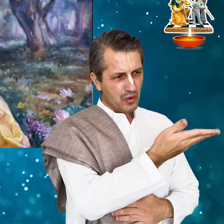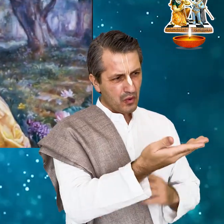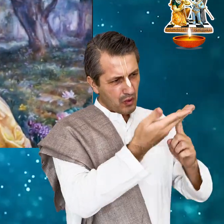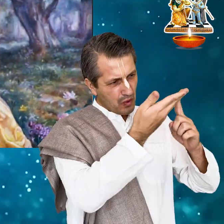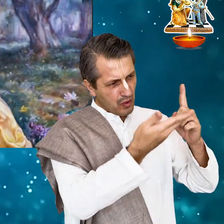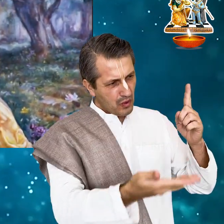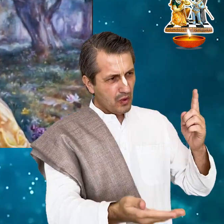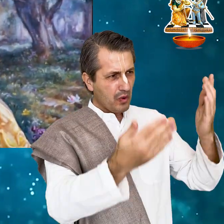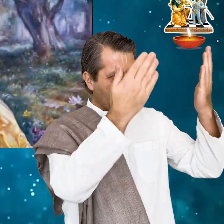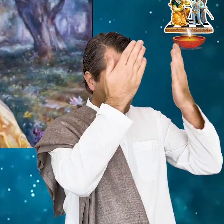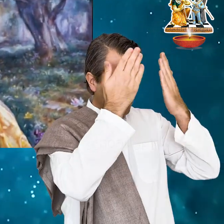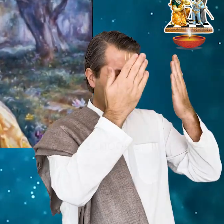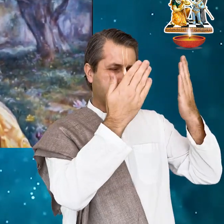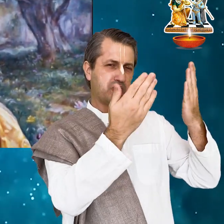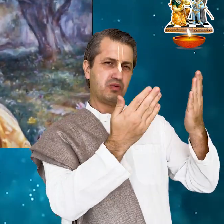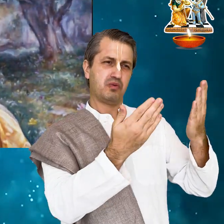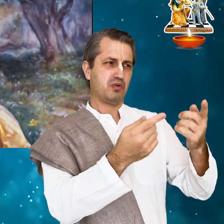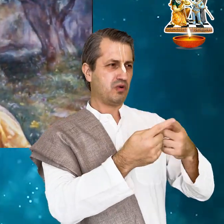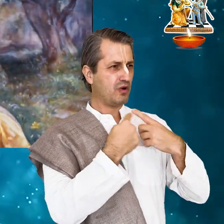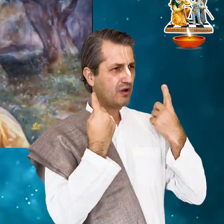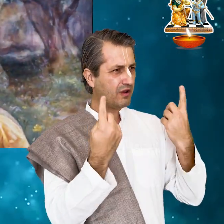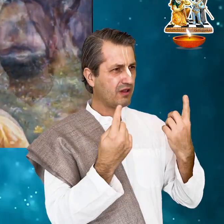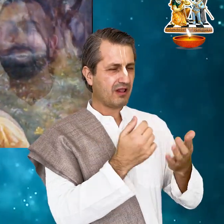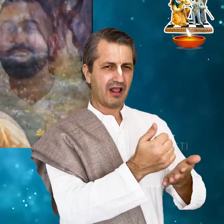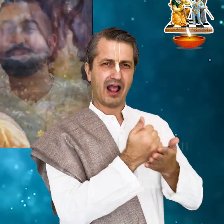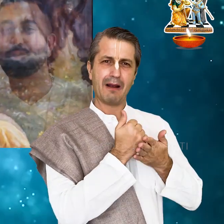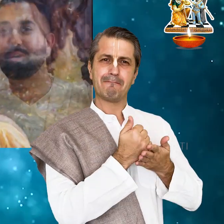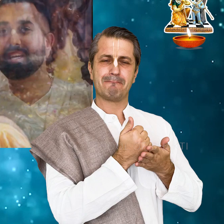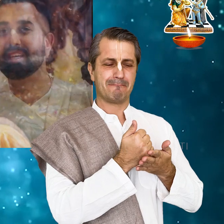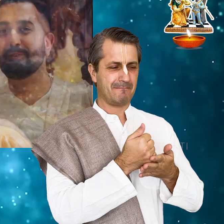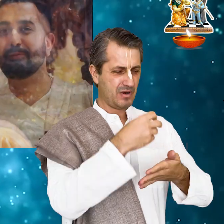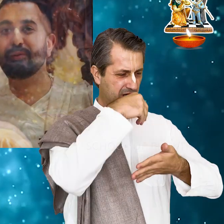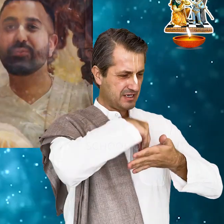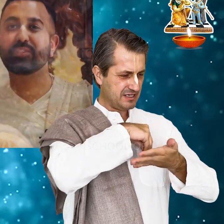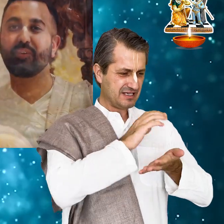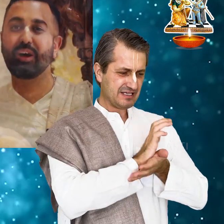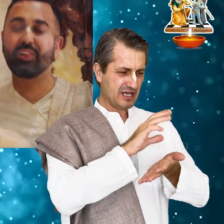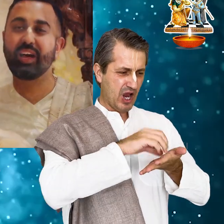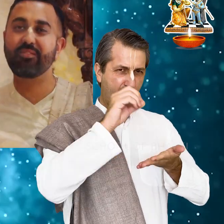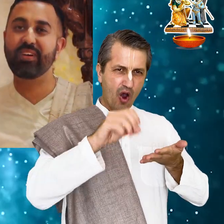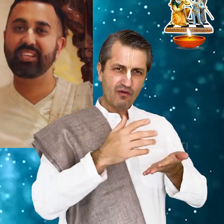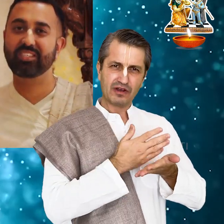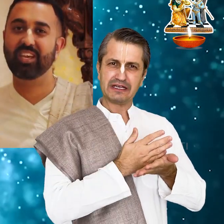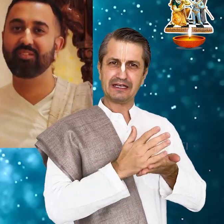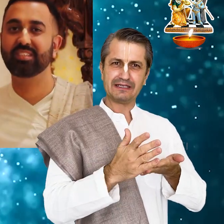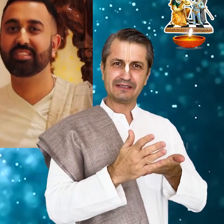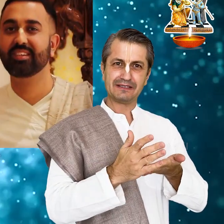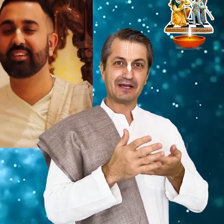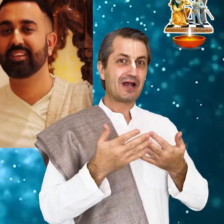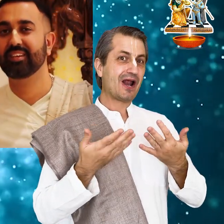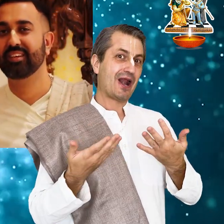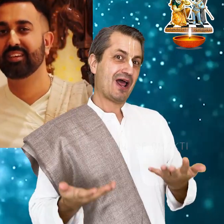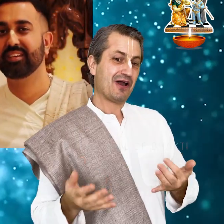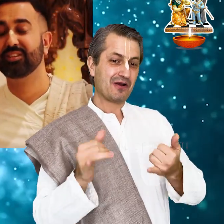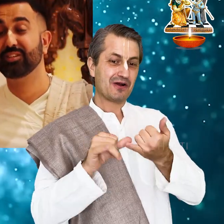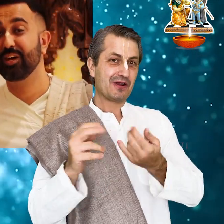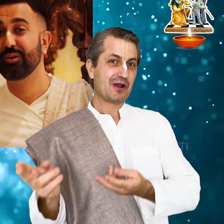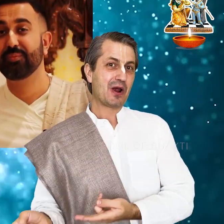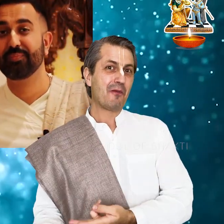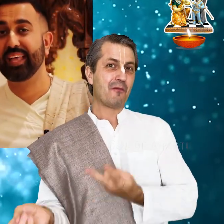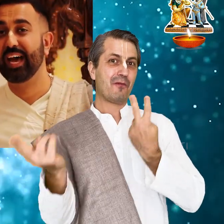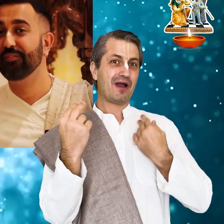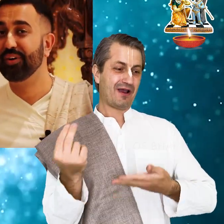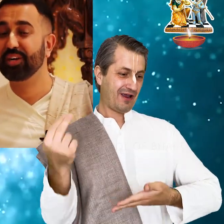heart to manifest his eternal spiritual pastimes and enjoy the fruits of our love and service.